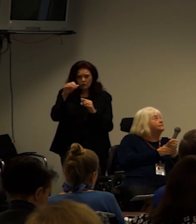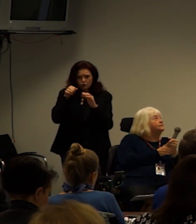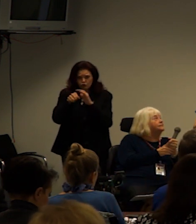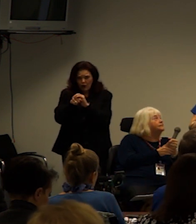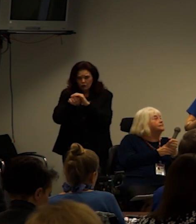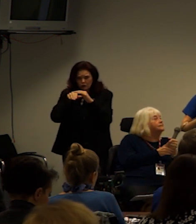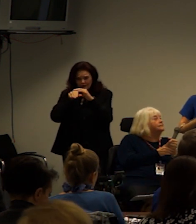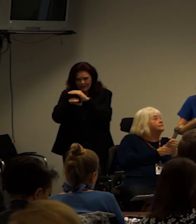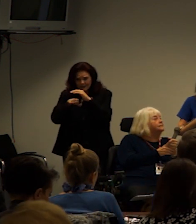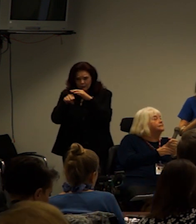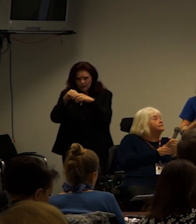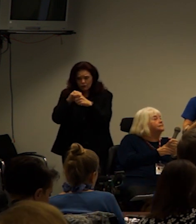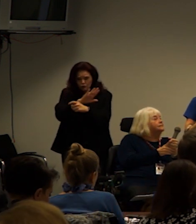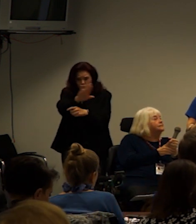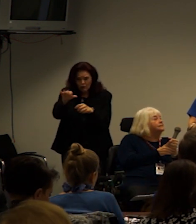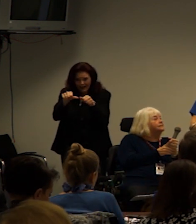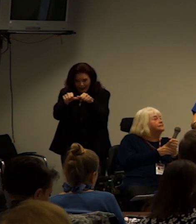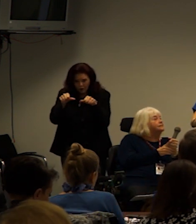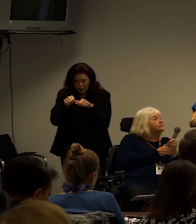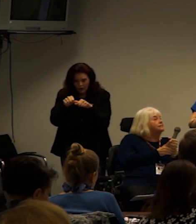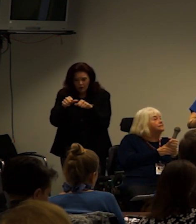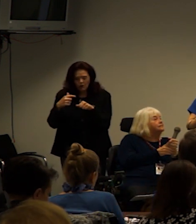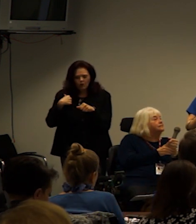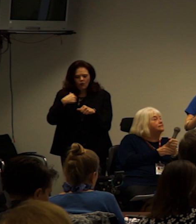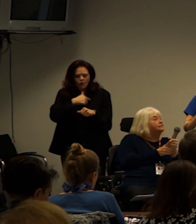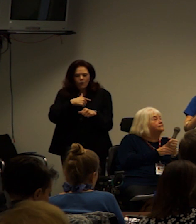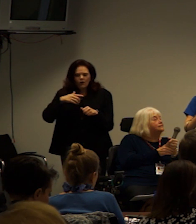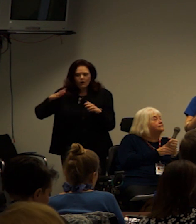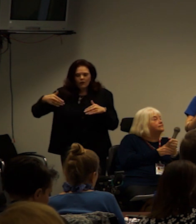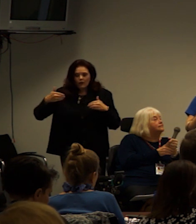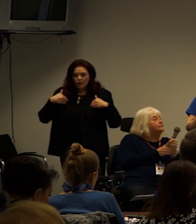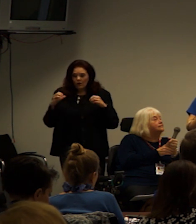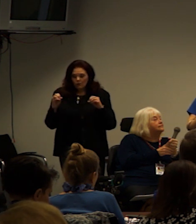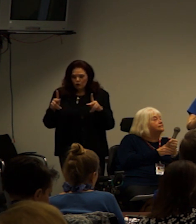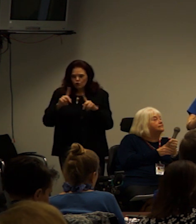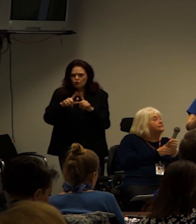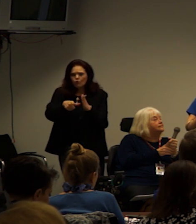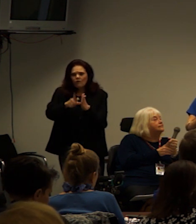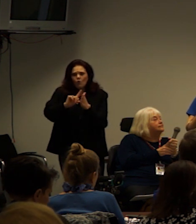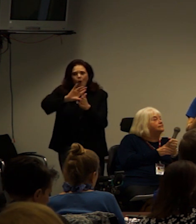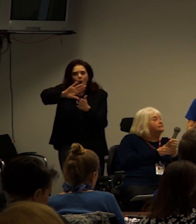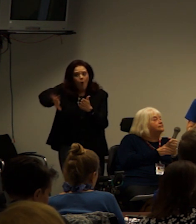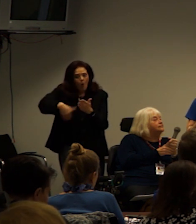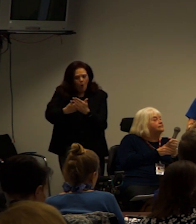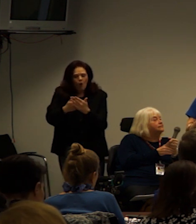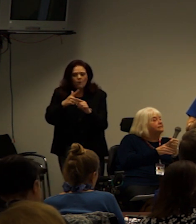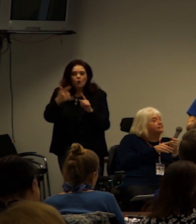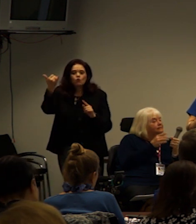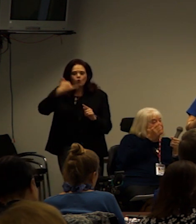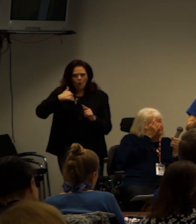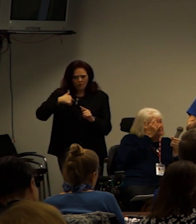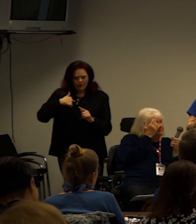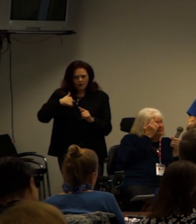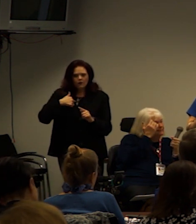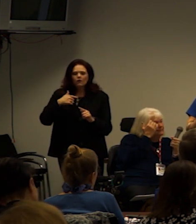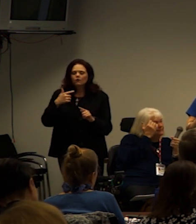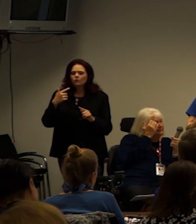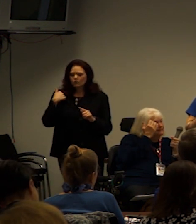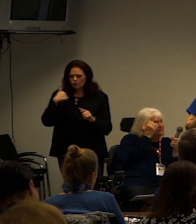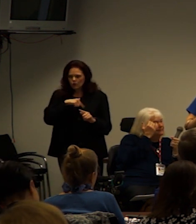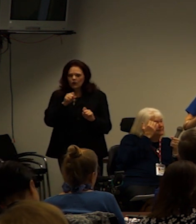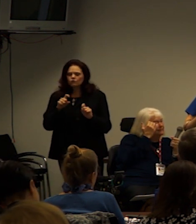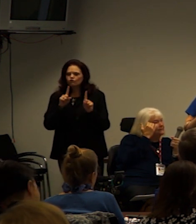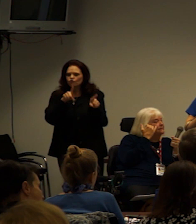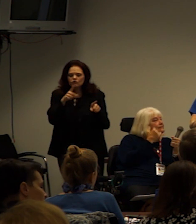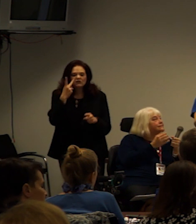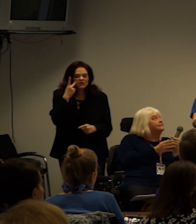is accessible in your area, we have not had an opportunity to review them all, but if you'll call me, we'll go look.